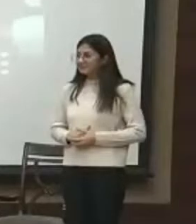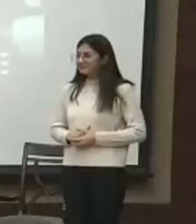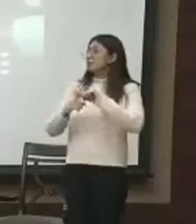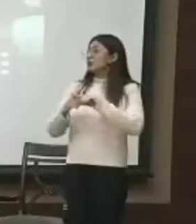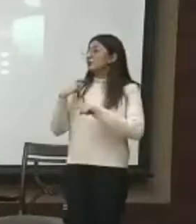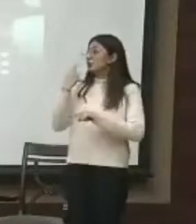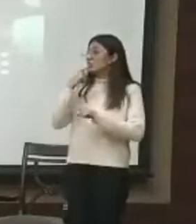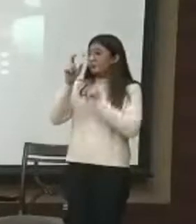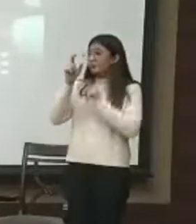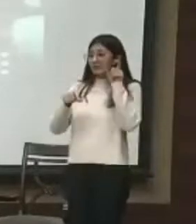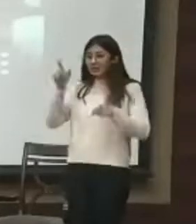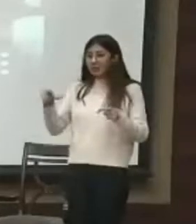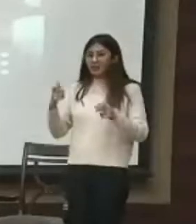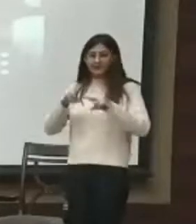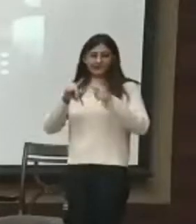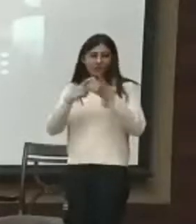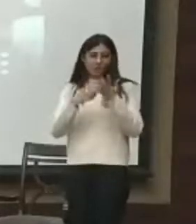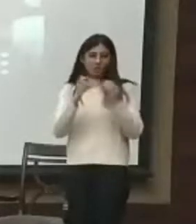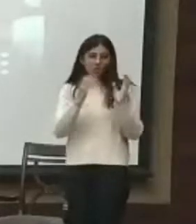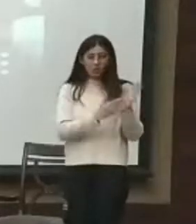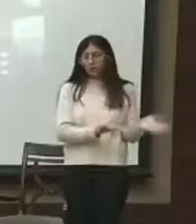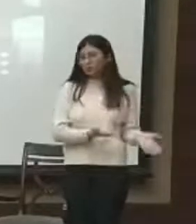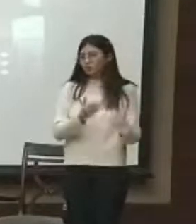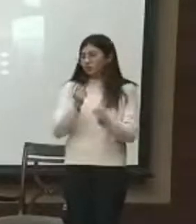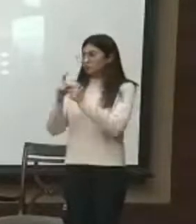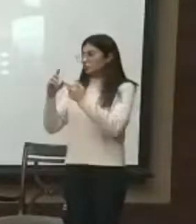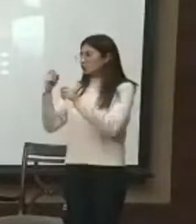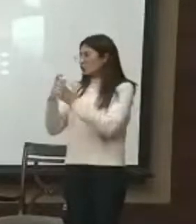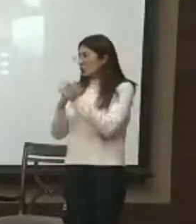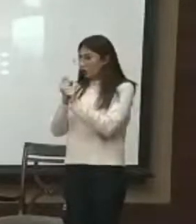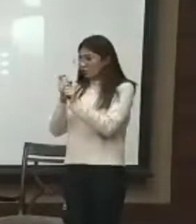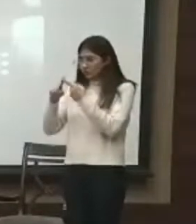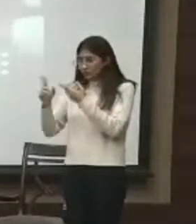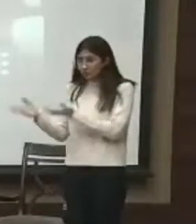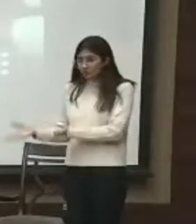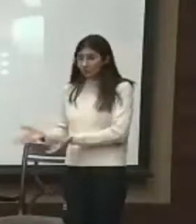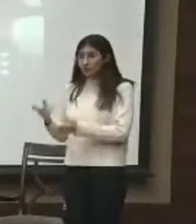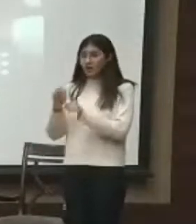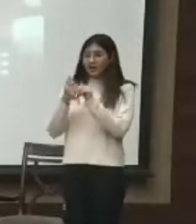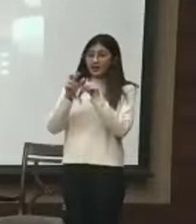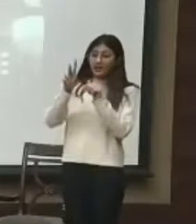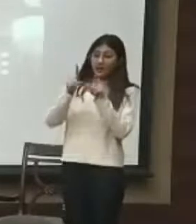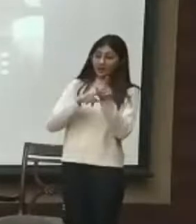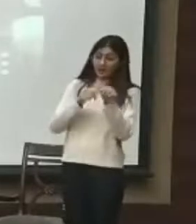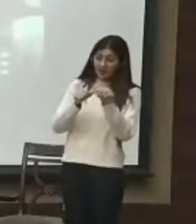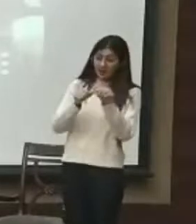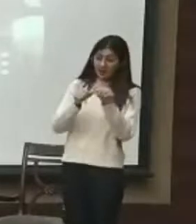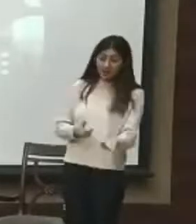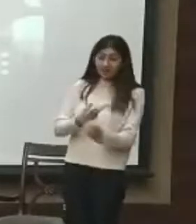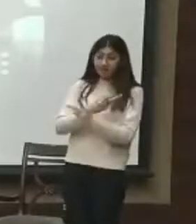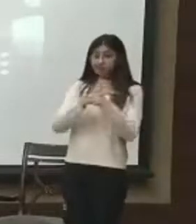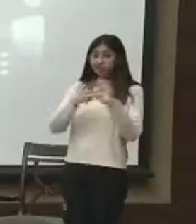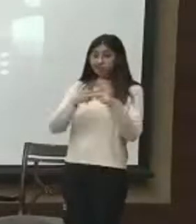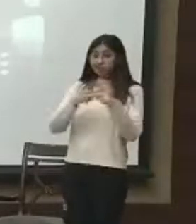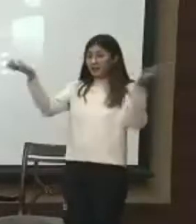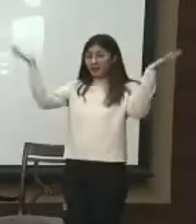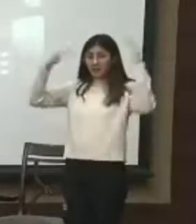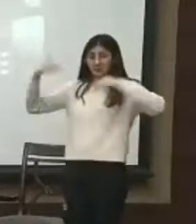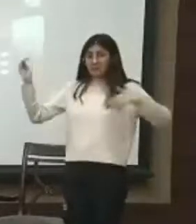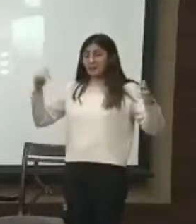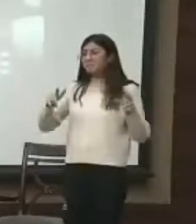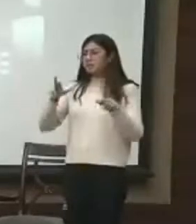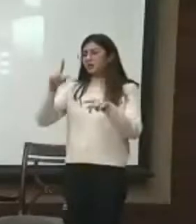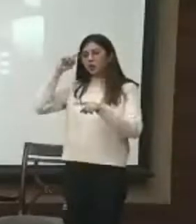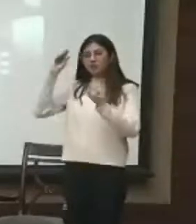from somebody like you, somebody like Feroz, somebody like George, from Kavya, Mukhija, and so on, I think the message is very loud and clear. We have